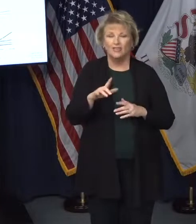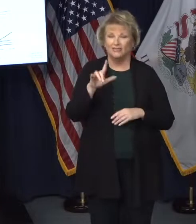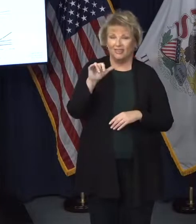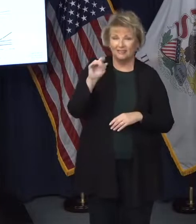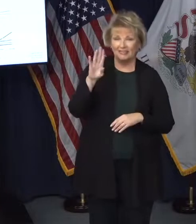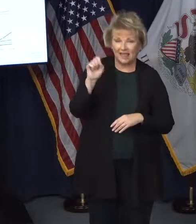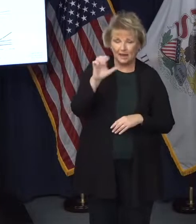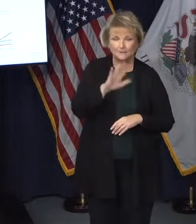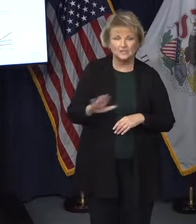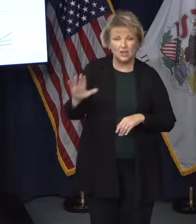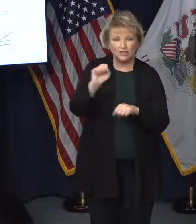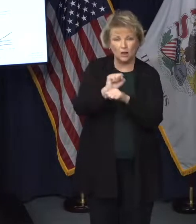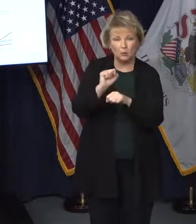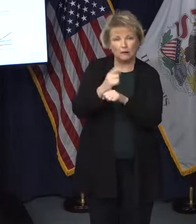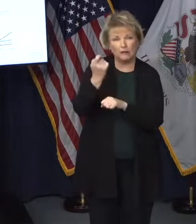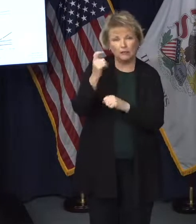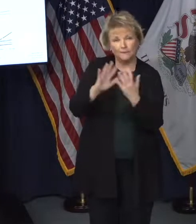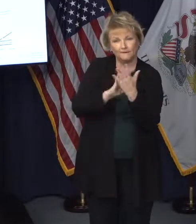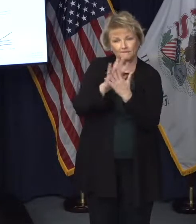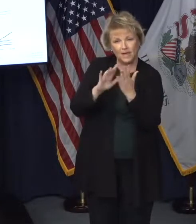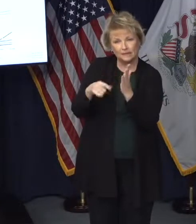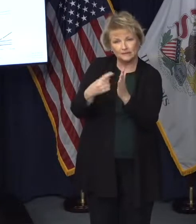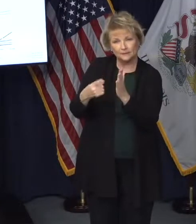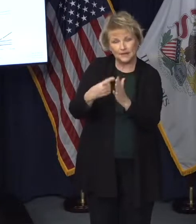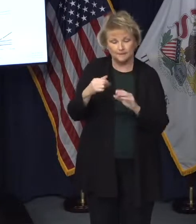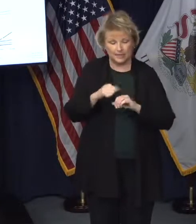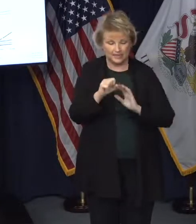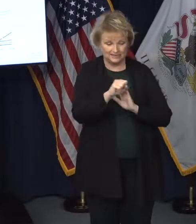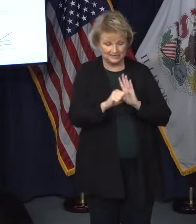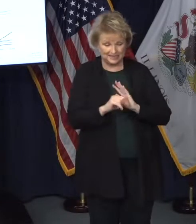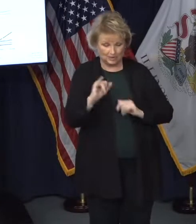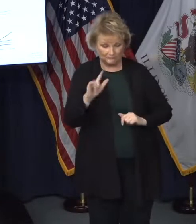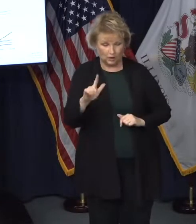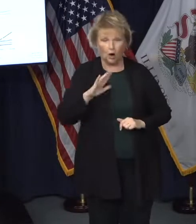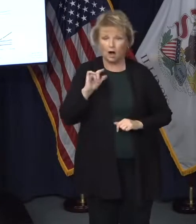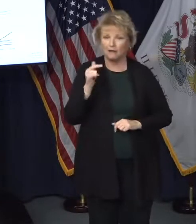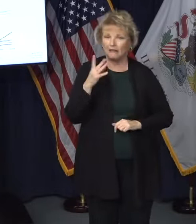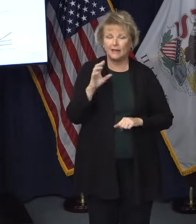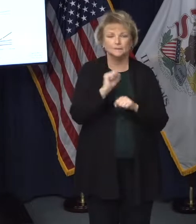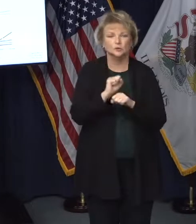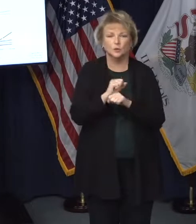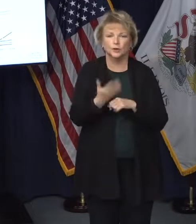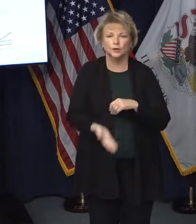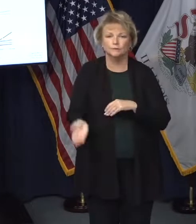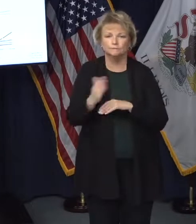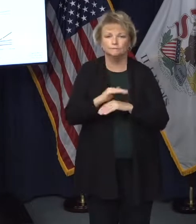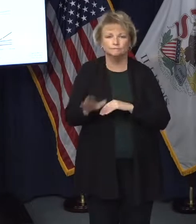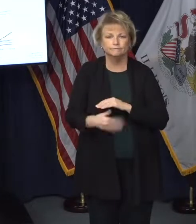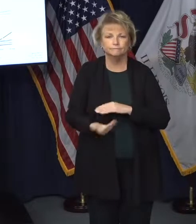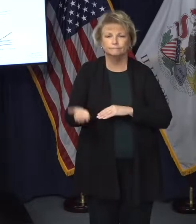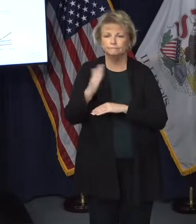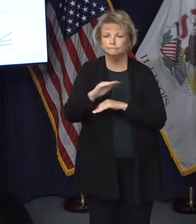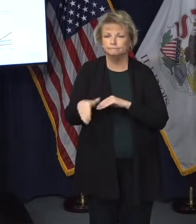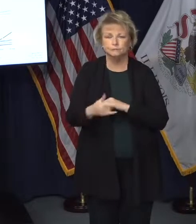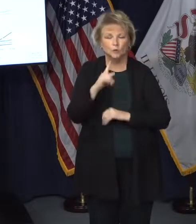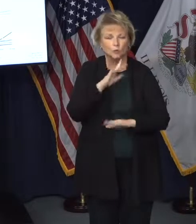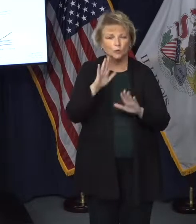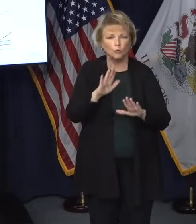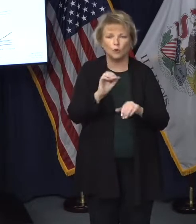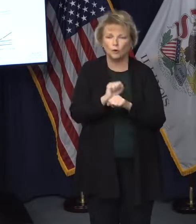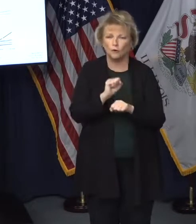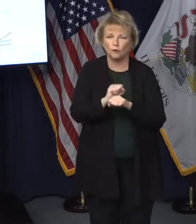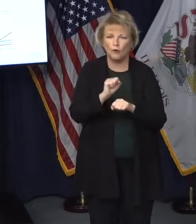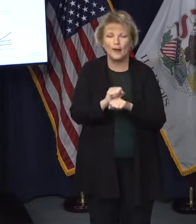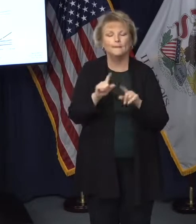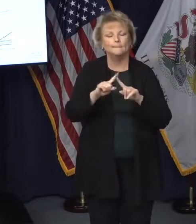labs for the most part. Our labs in the state of Illinois are working pretty much nonstop and doing a terrific job. But yeah, the numbers fluctuate